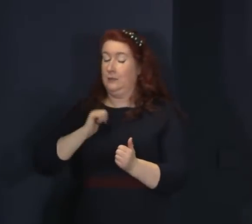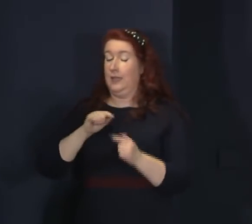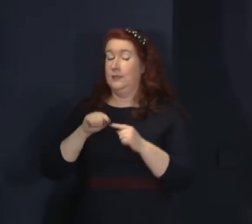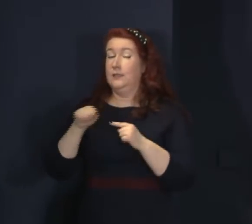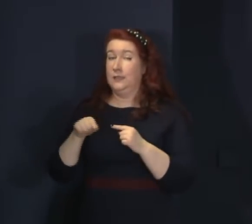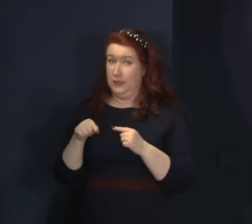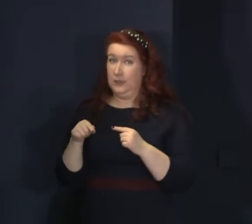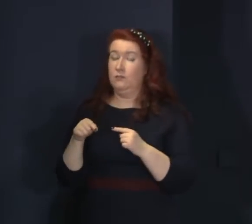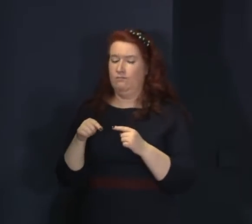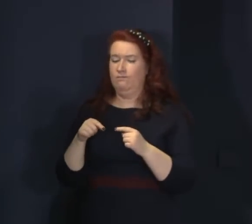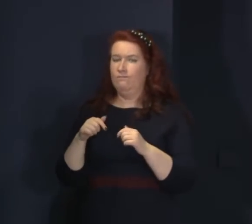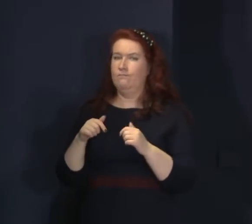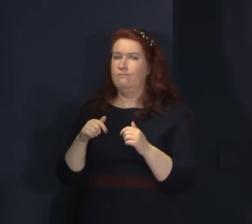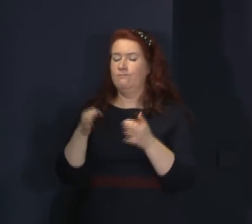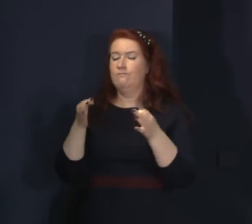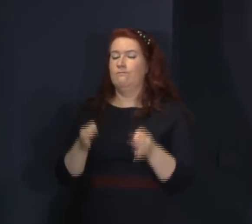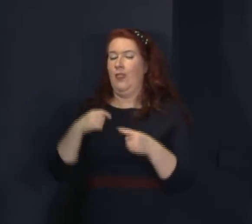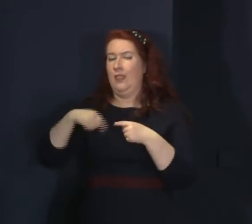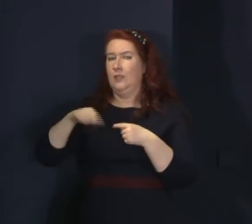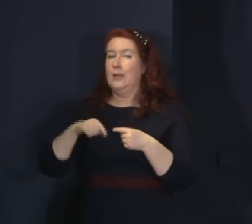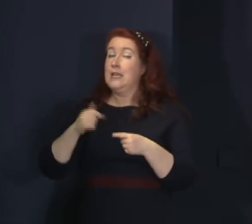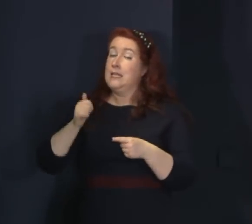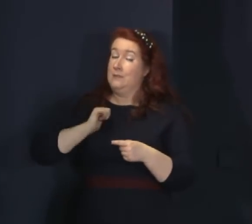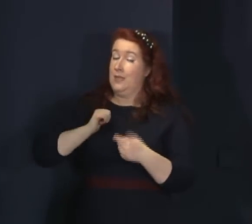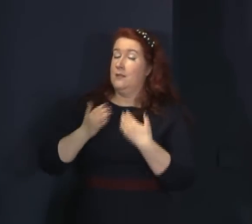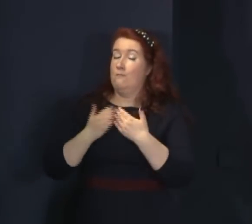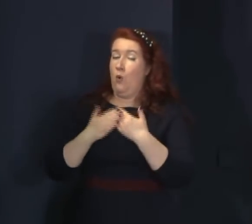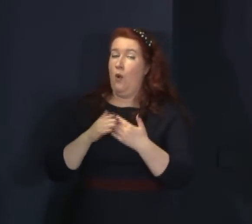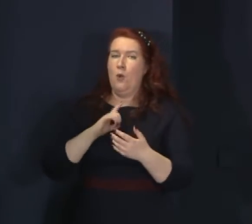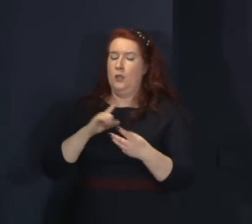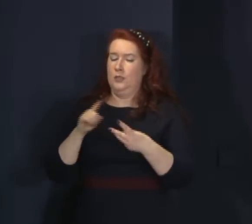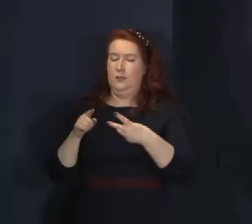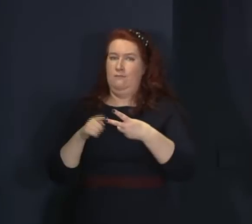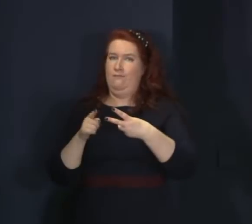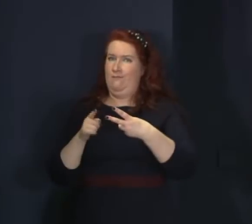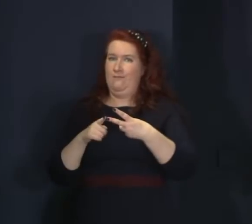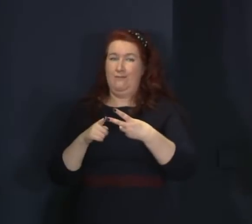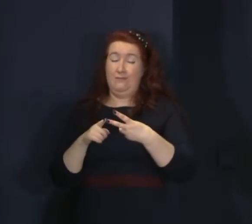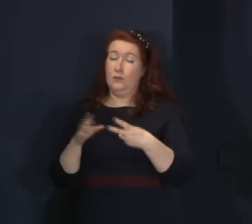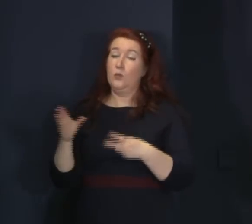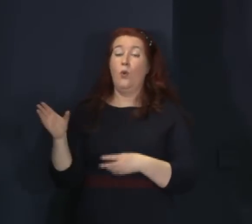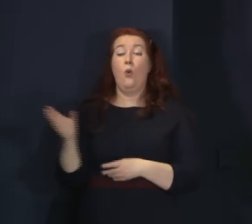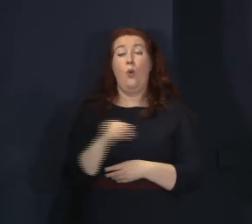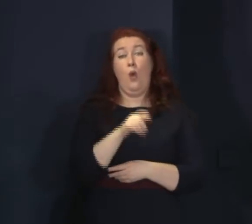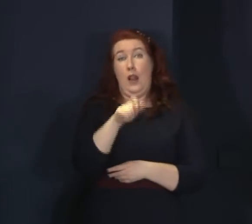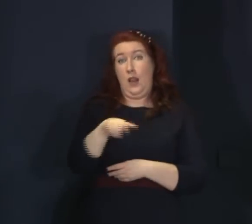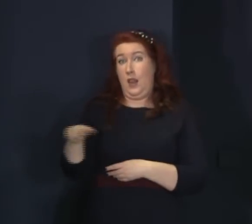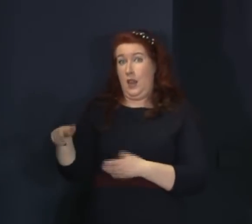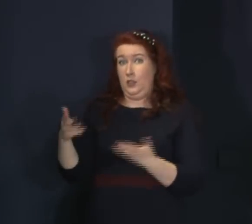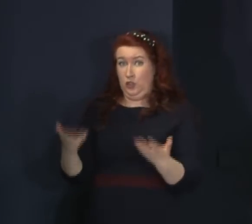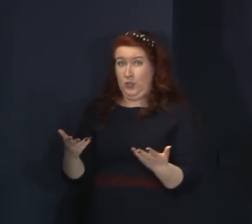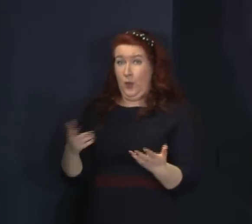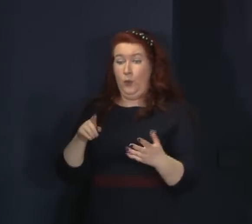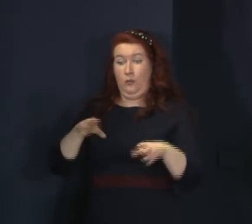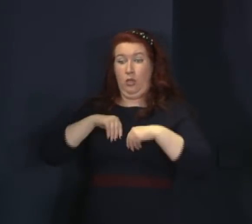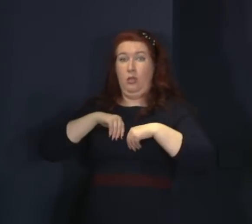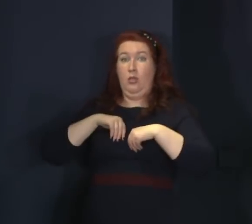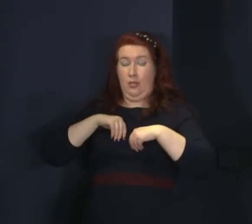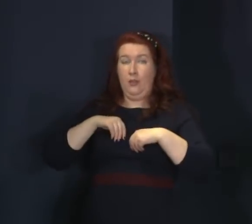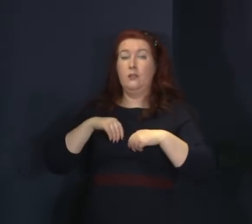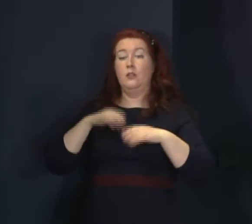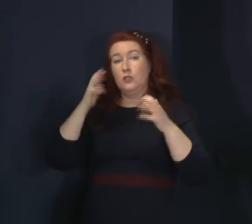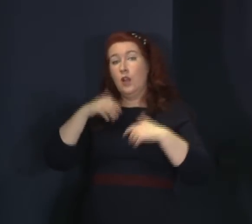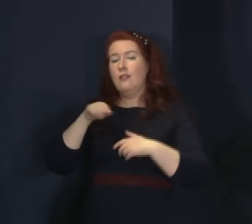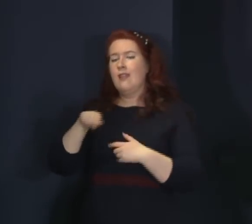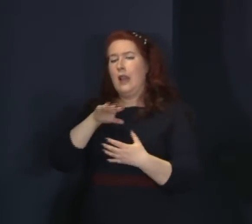confirmed over the course of this week. I expect that more will follow from that as well. All of these cases just now, it's important to emphasise, are